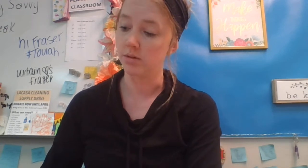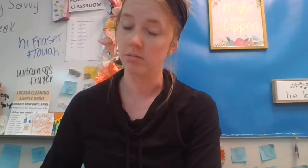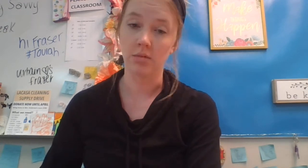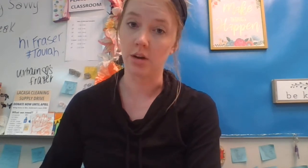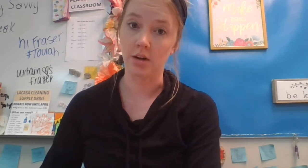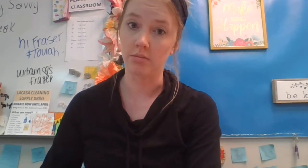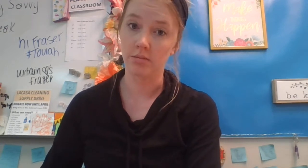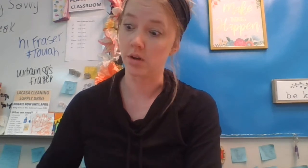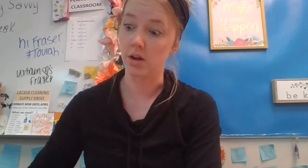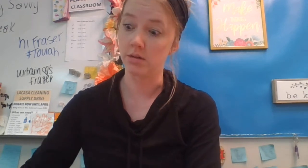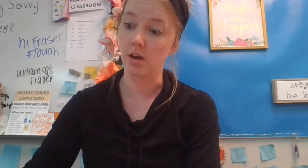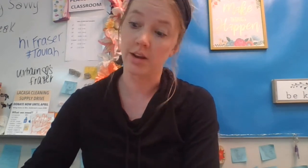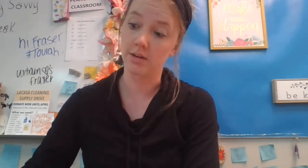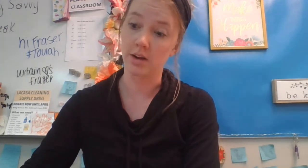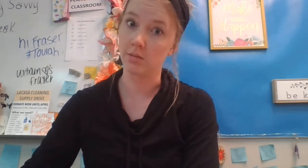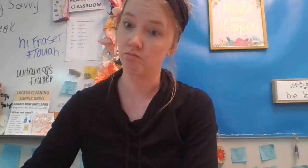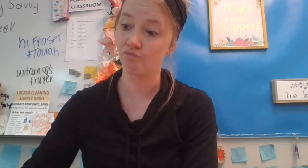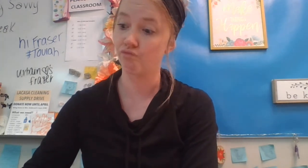angles. I don't know. Don't ask. I didn't design it.